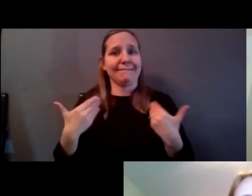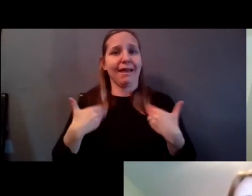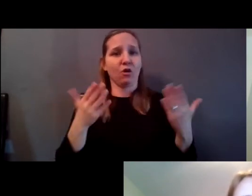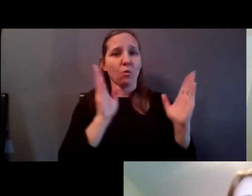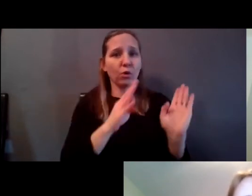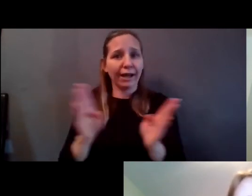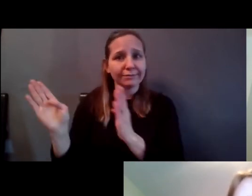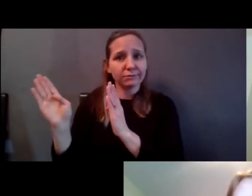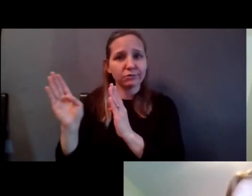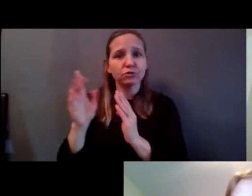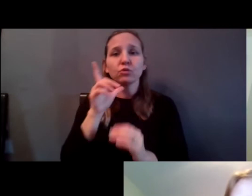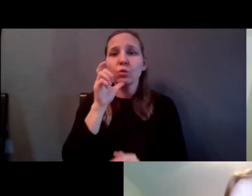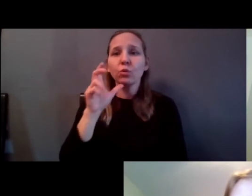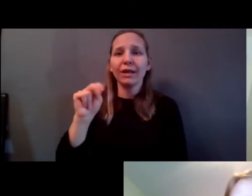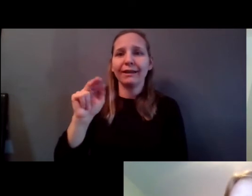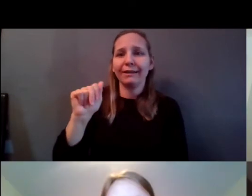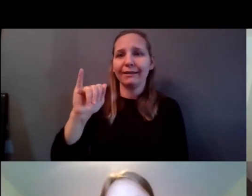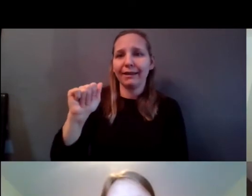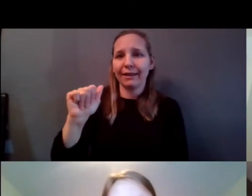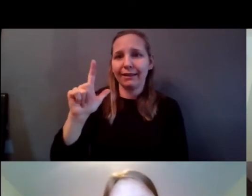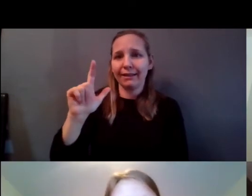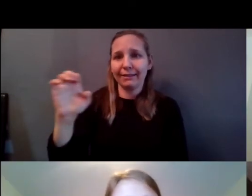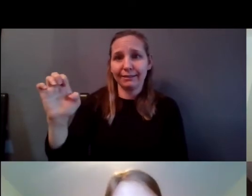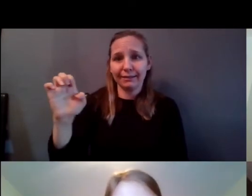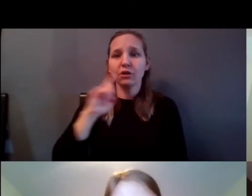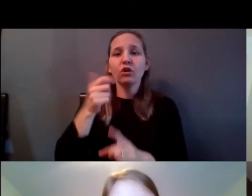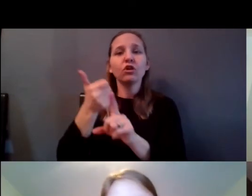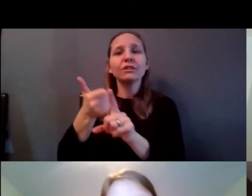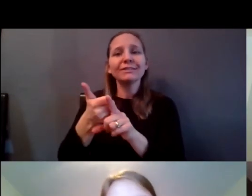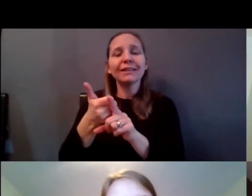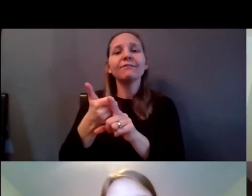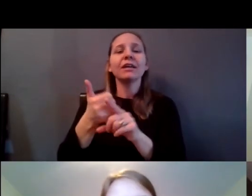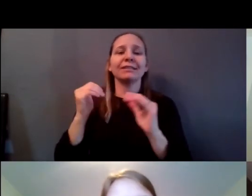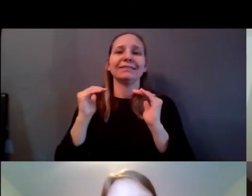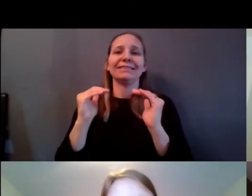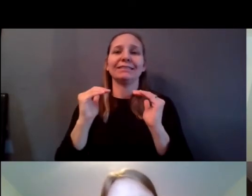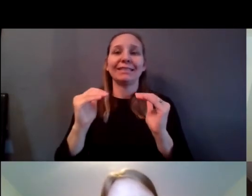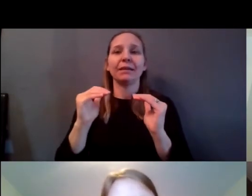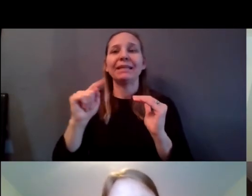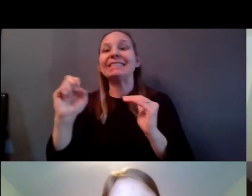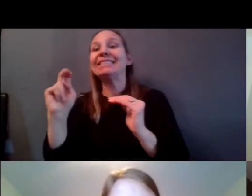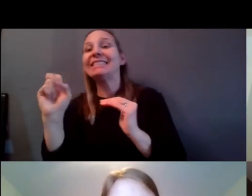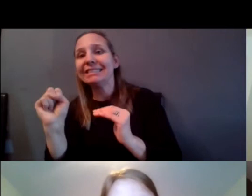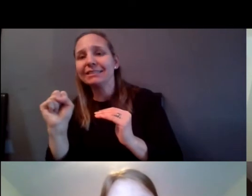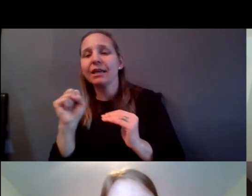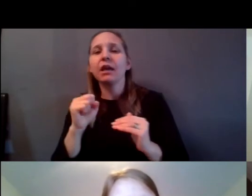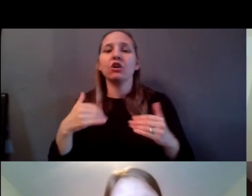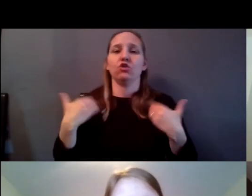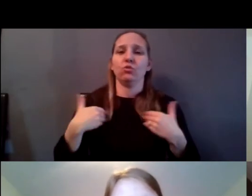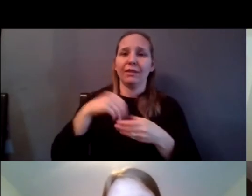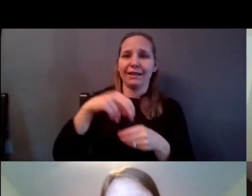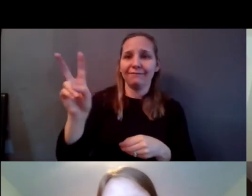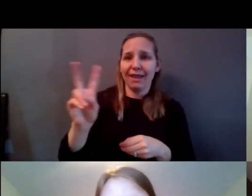So next up, we have Naya Lee, who is an organizer with the Sustainability Teens, a movement of youth in Metro Vancouver fighting for